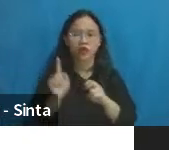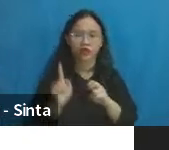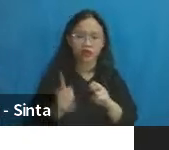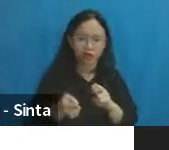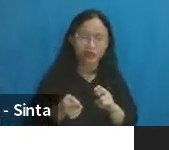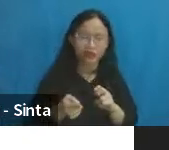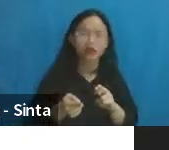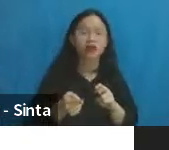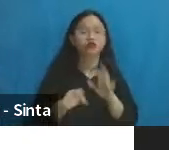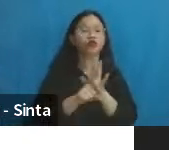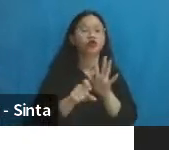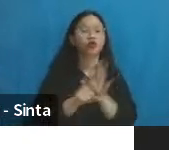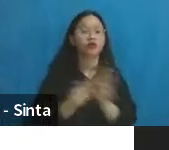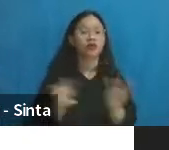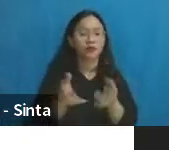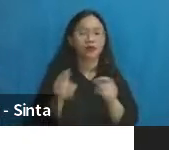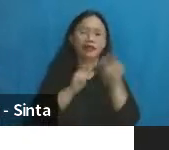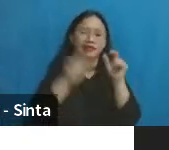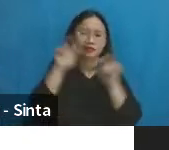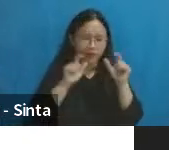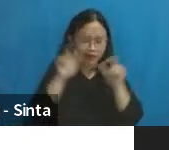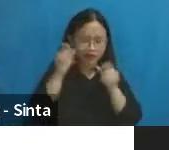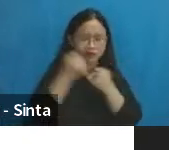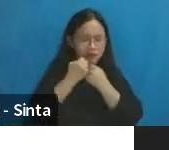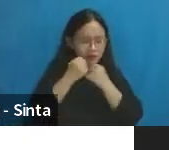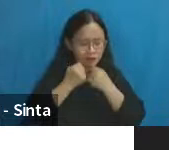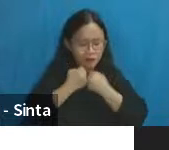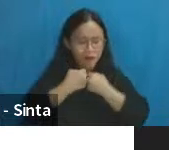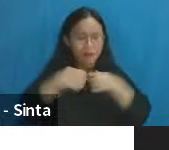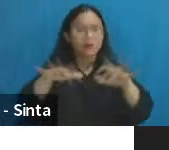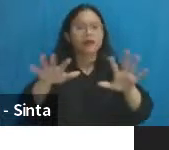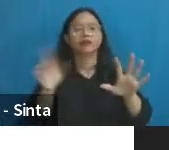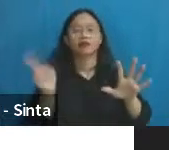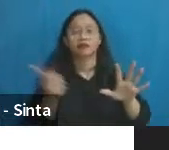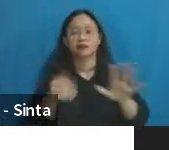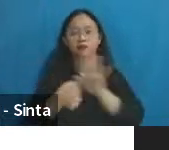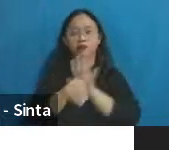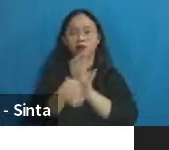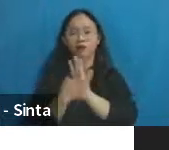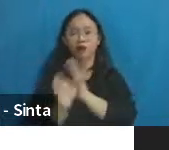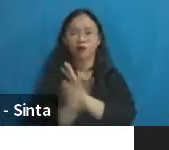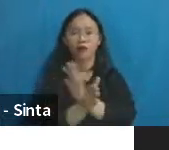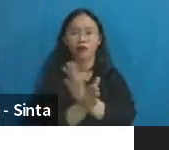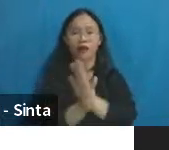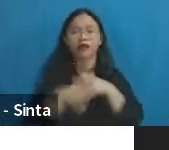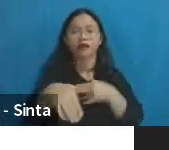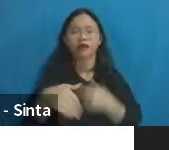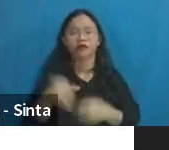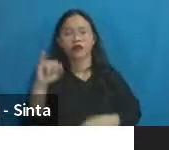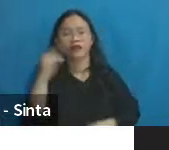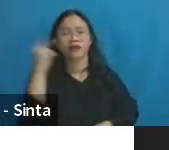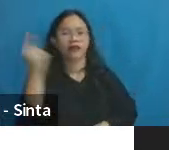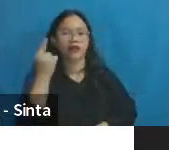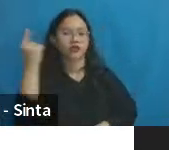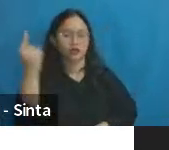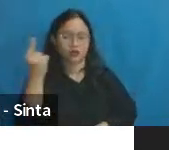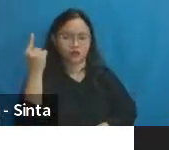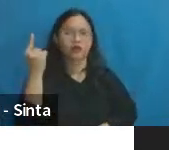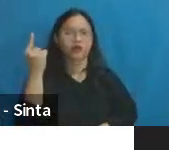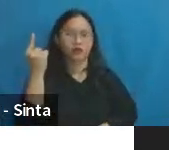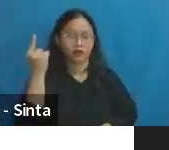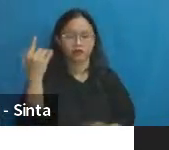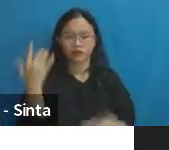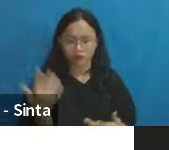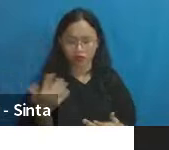with Indonesia on the international stage in these arenas. But the protests themselves were often,